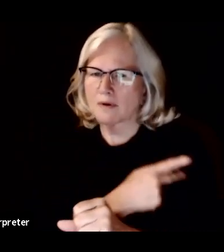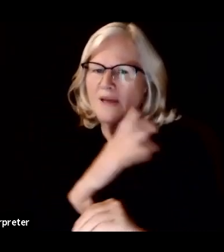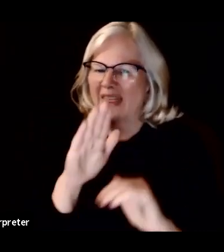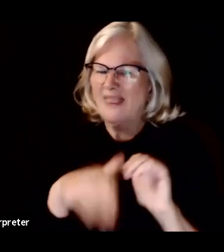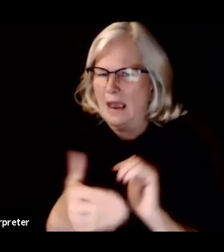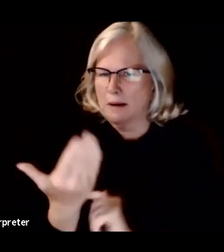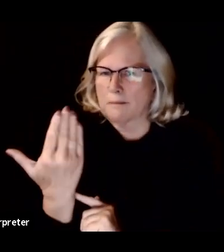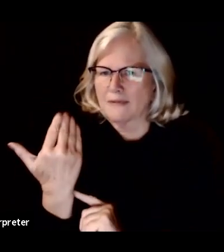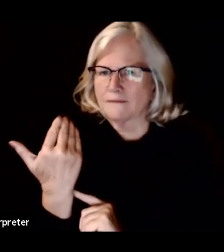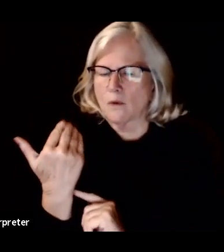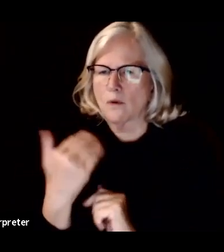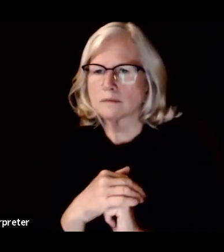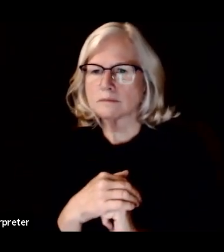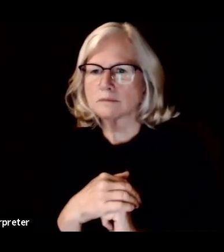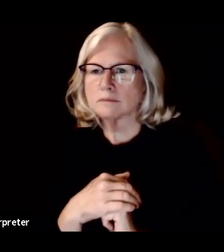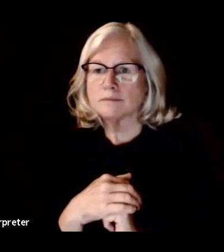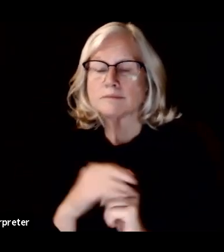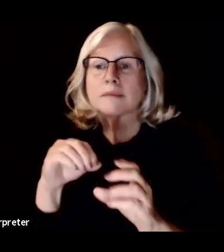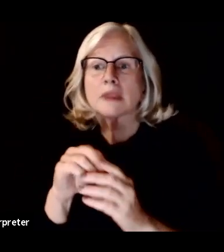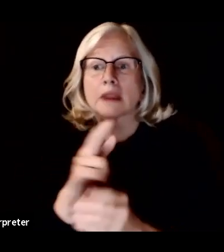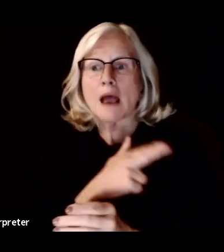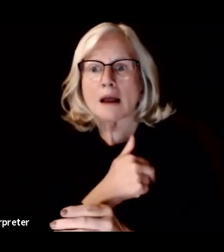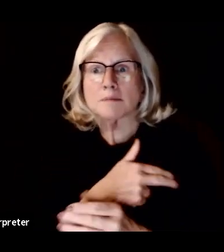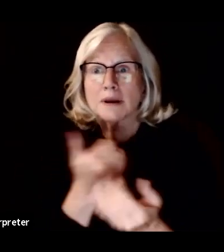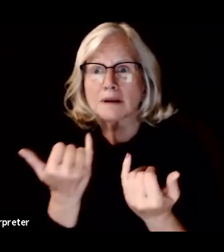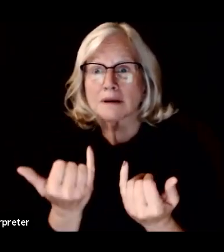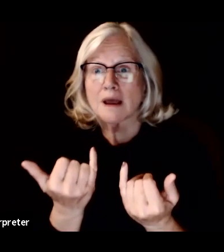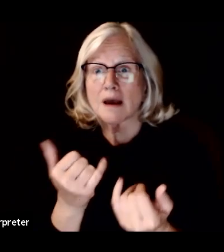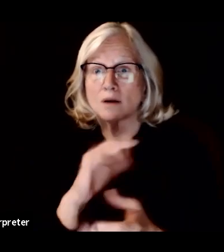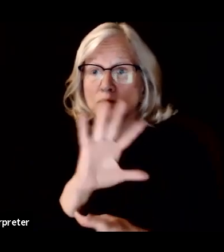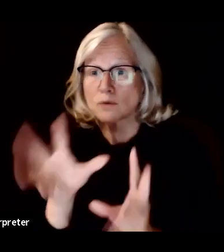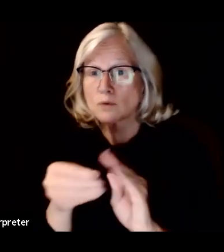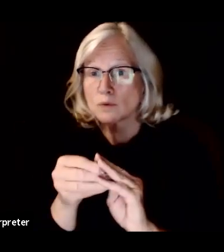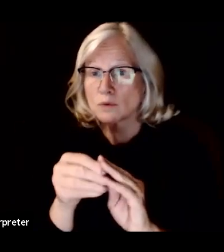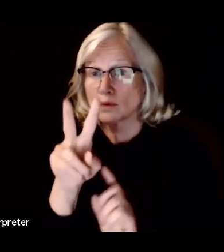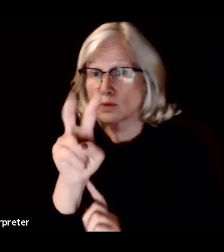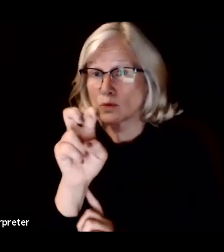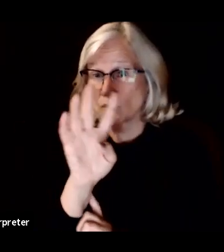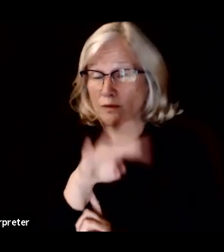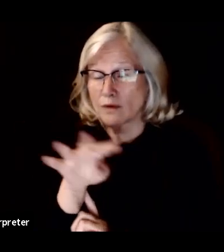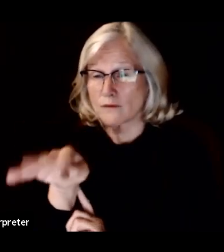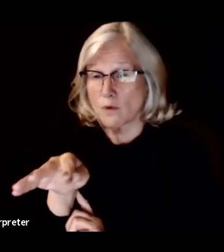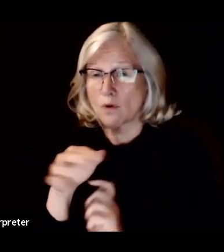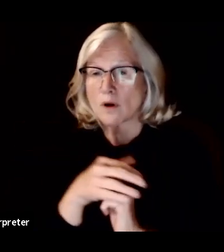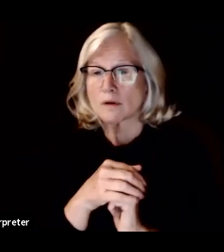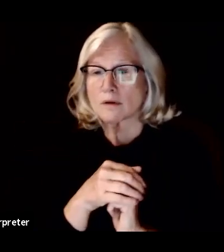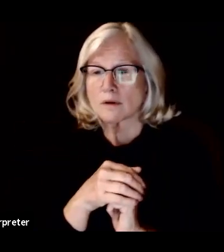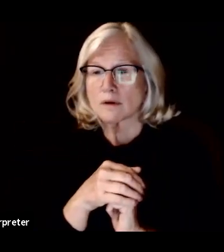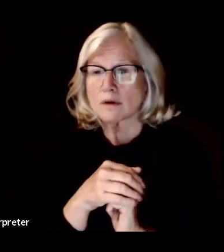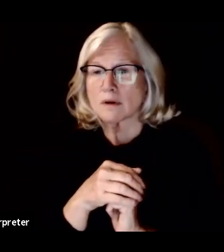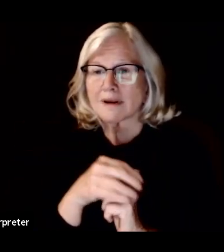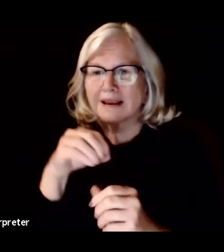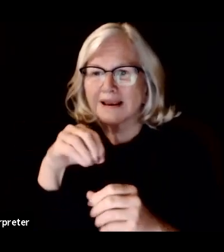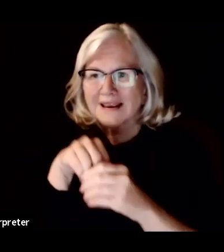244 patients are currently hospitalized for COVID-19, 136 of them in intensive